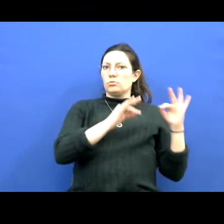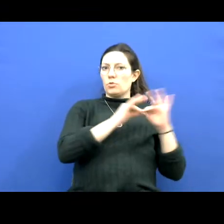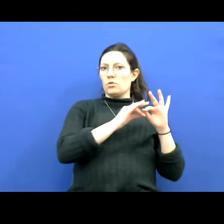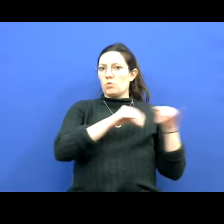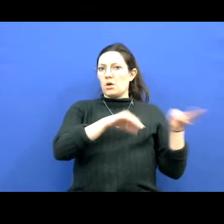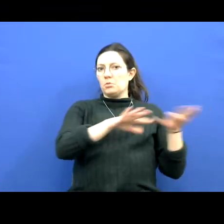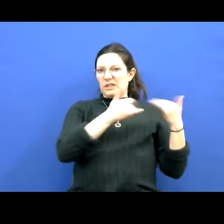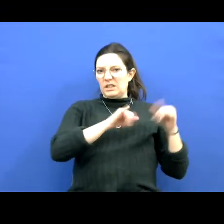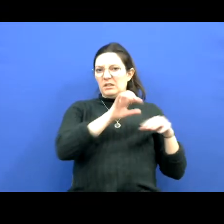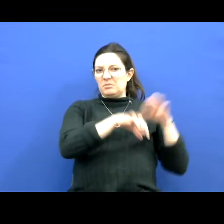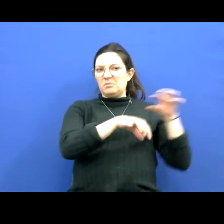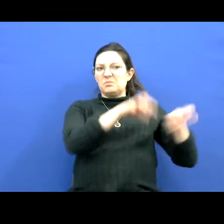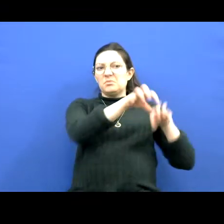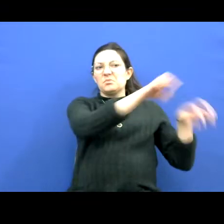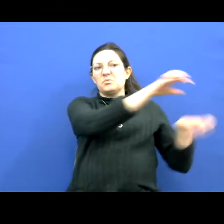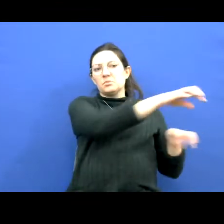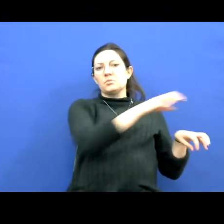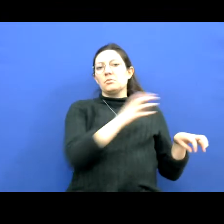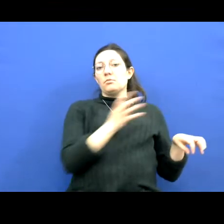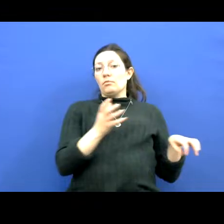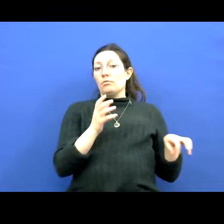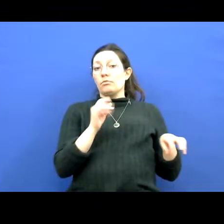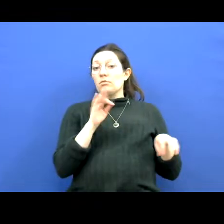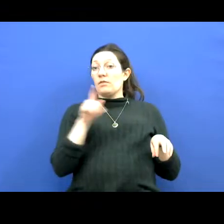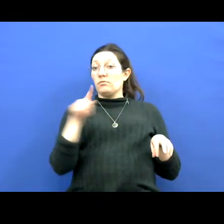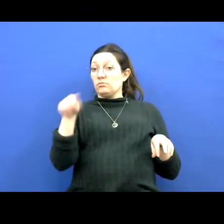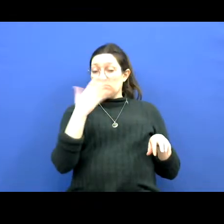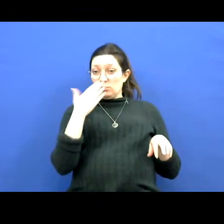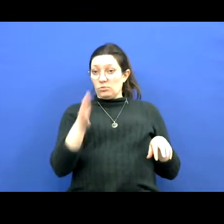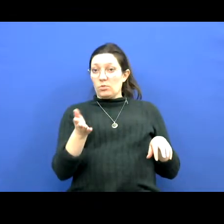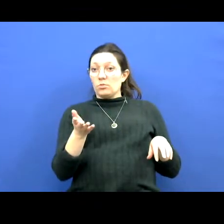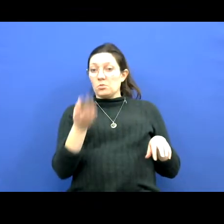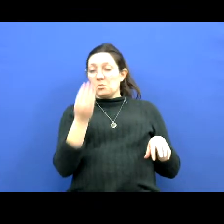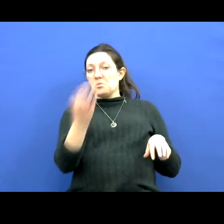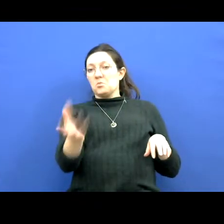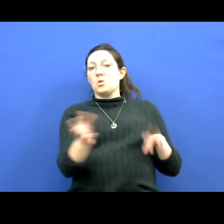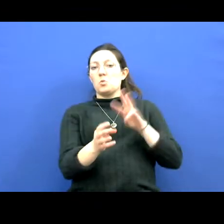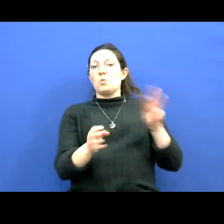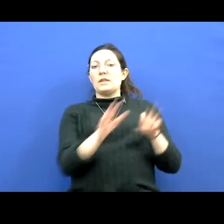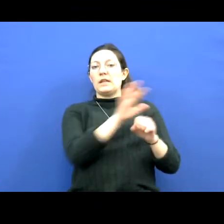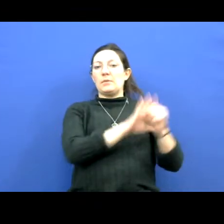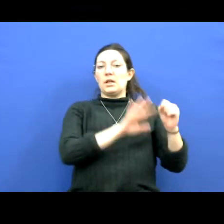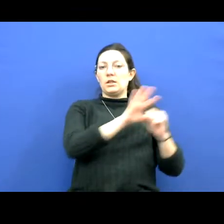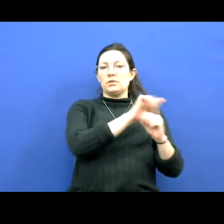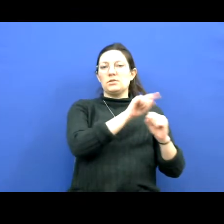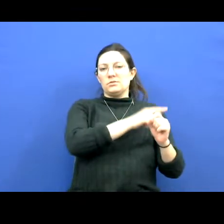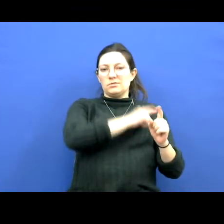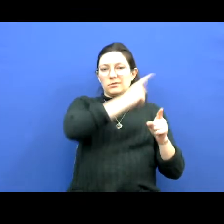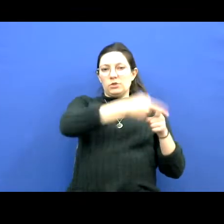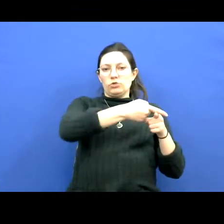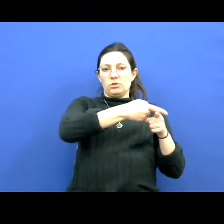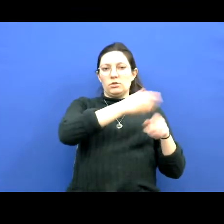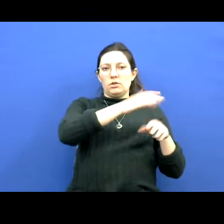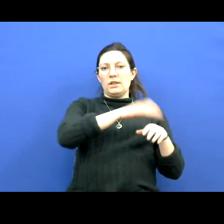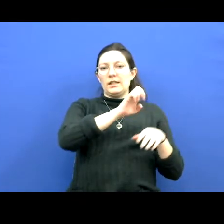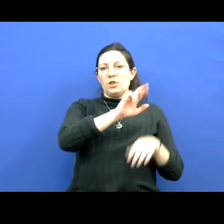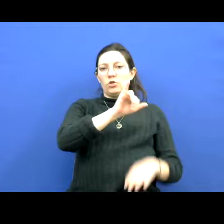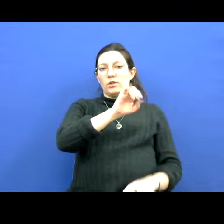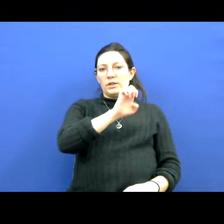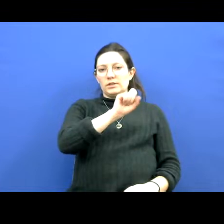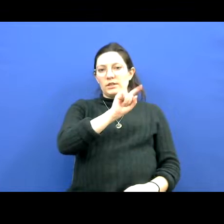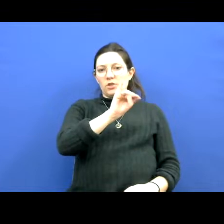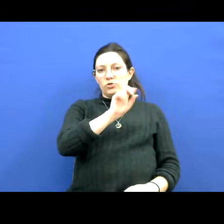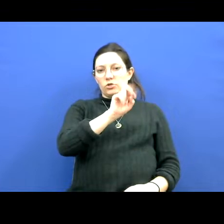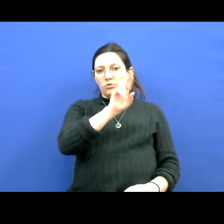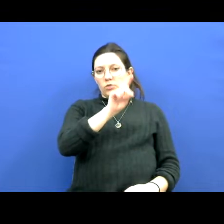So, for those who aren't aware, the West Hamlet is essentially centered around the intersection of Erie Station Road and